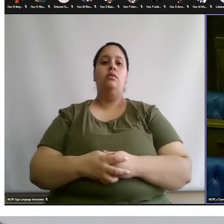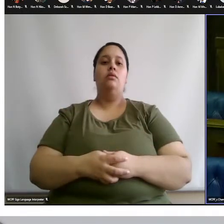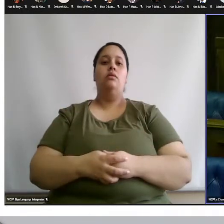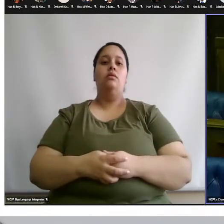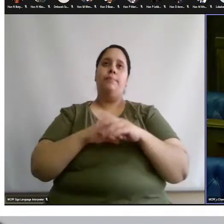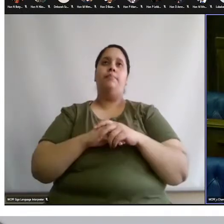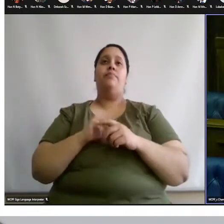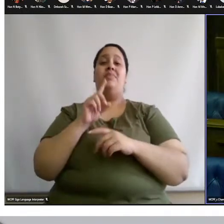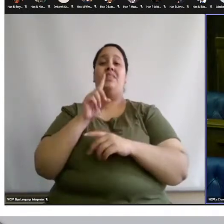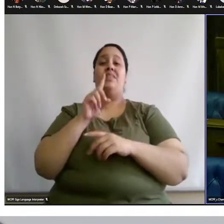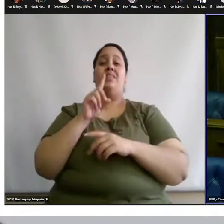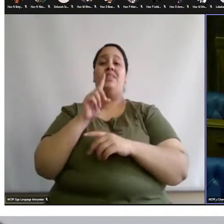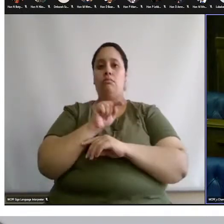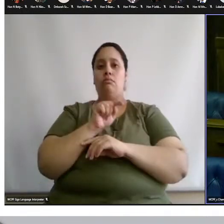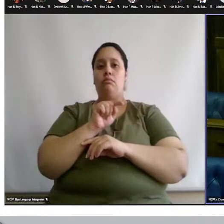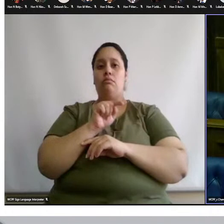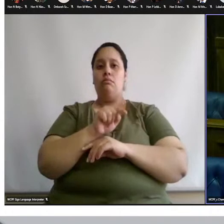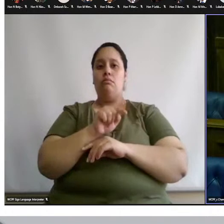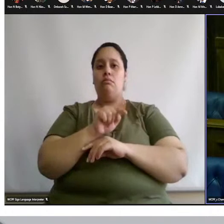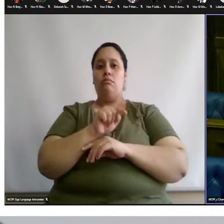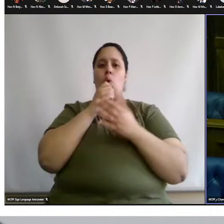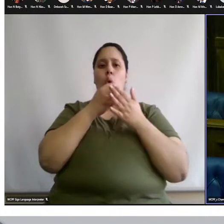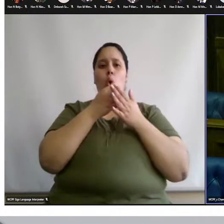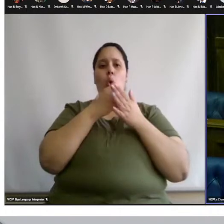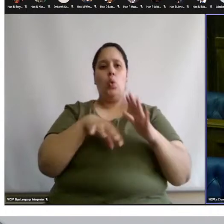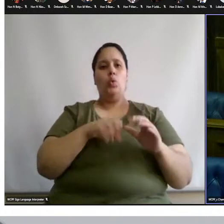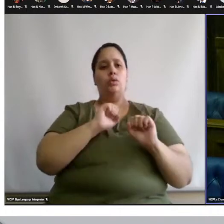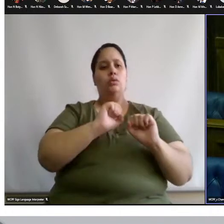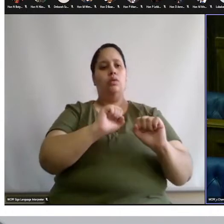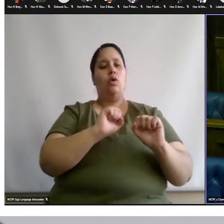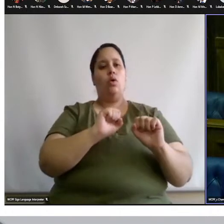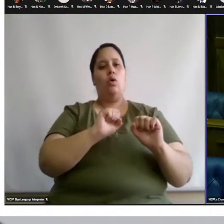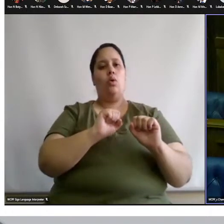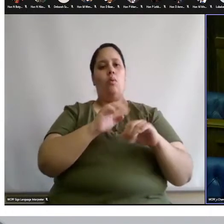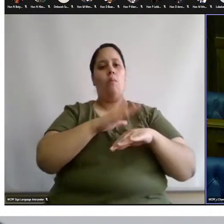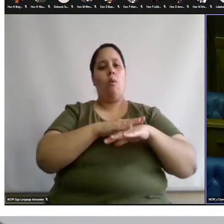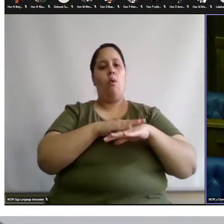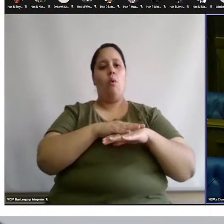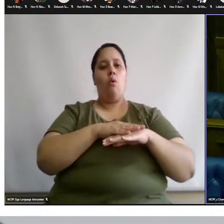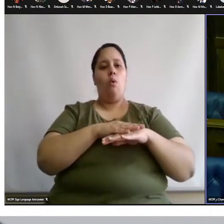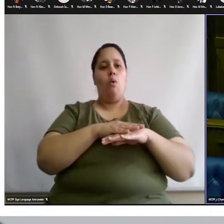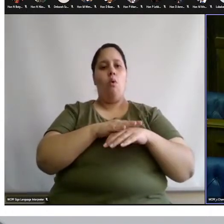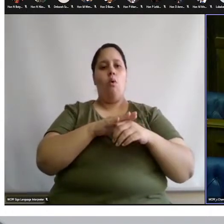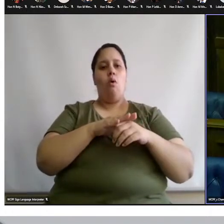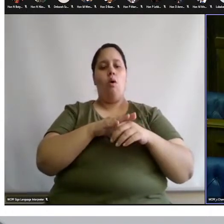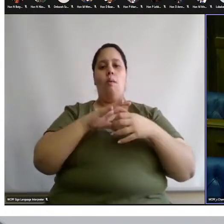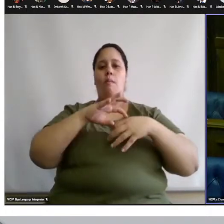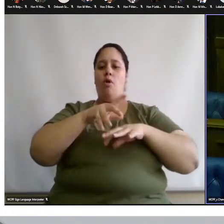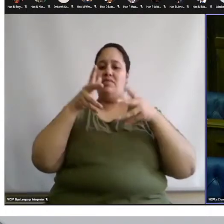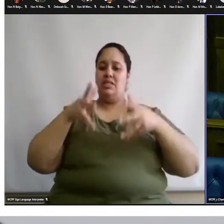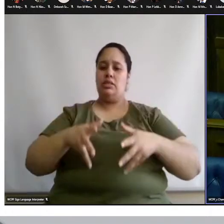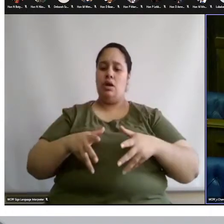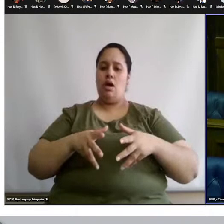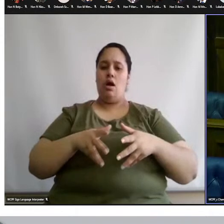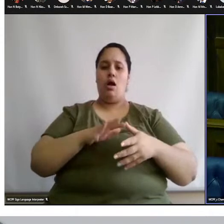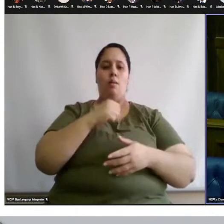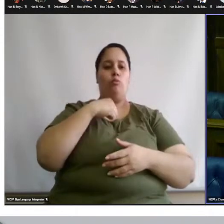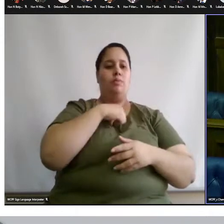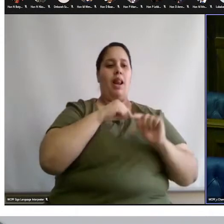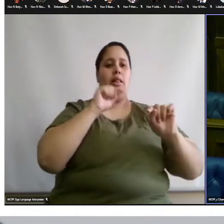Democratic Alliance is losing ground in this province. The ANC is